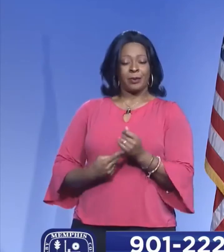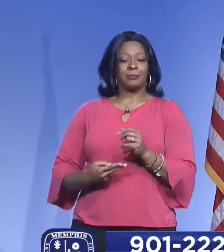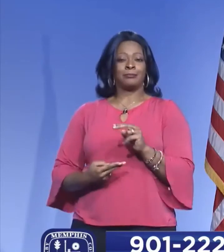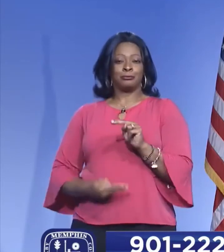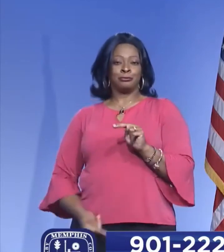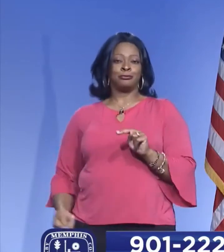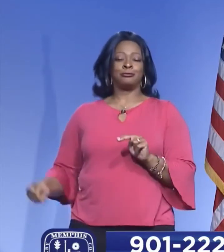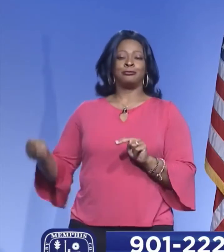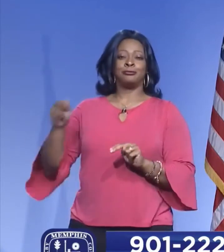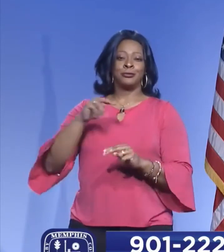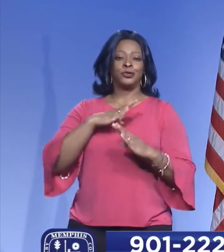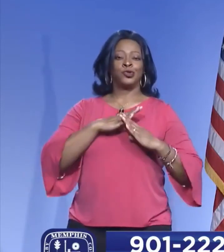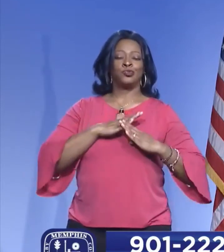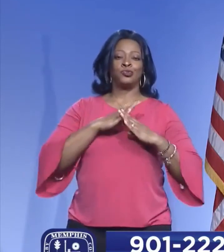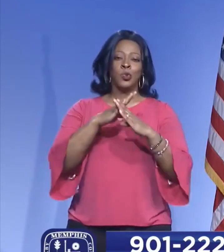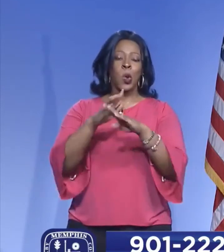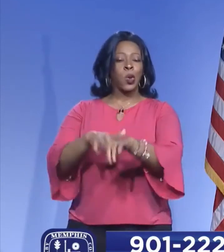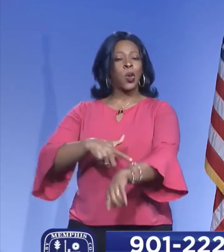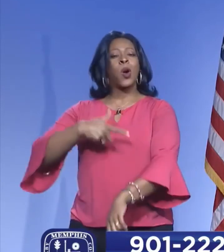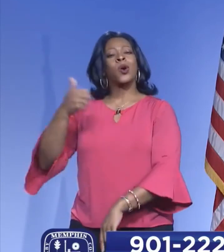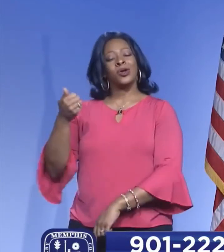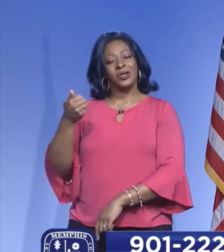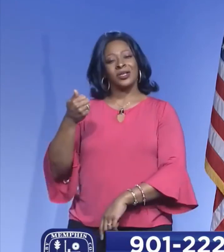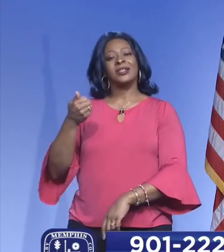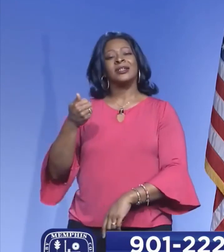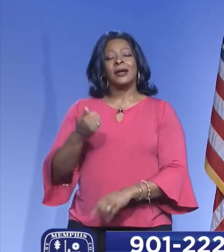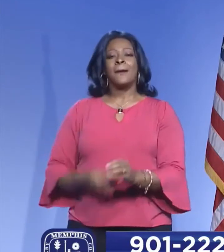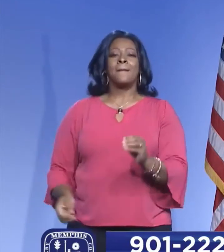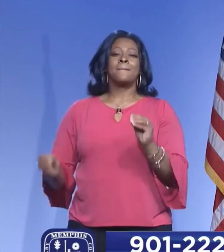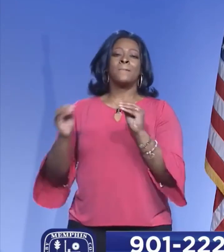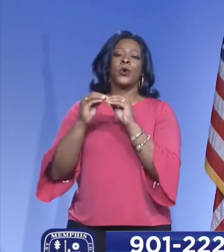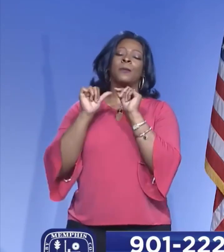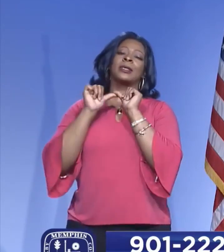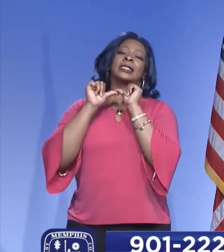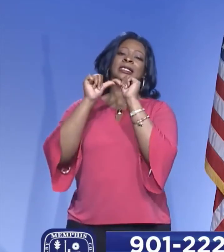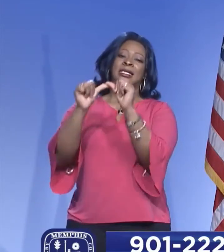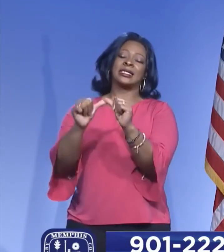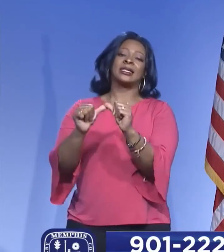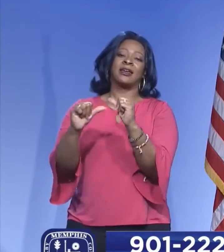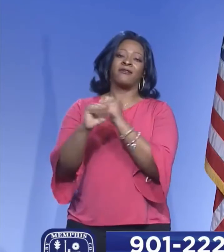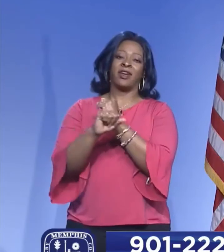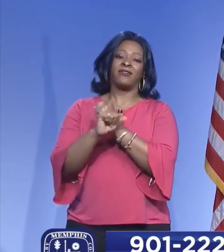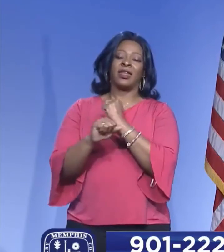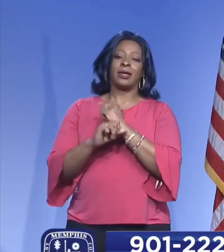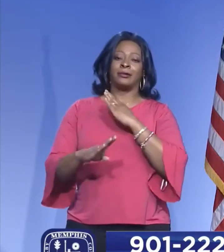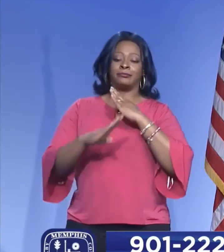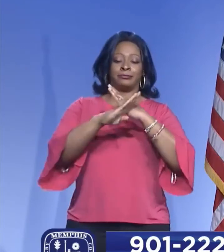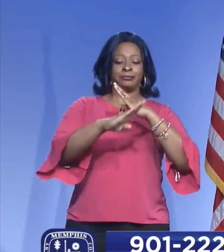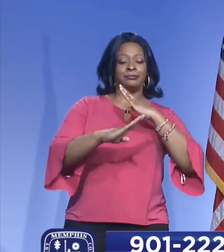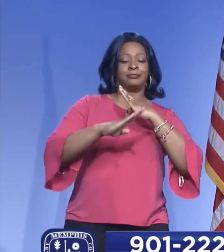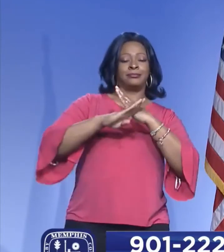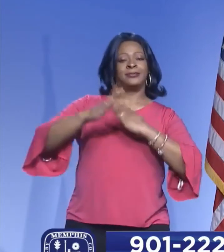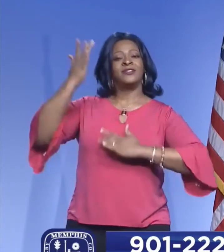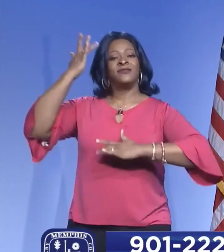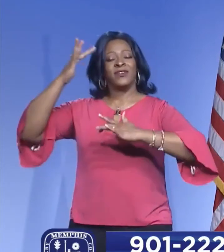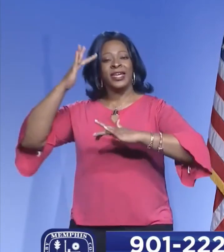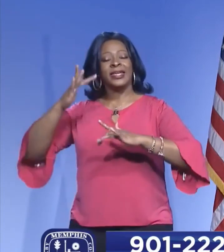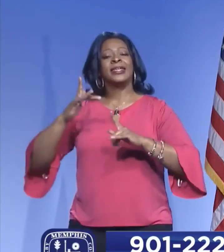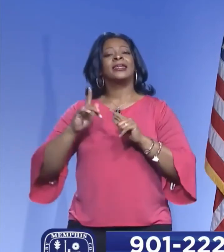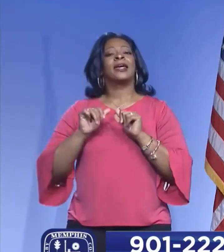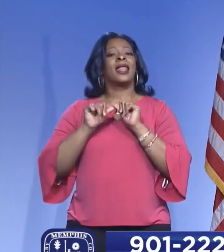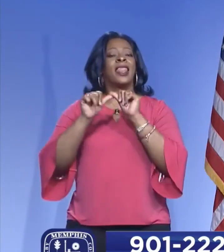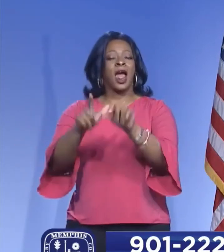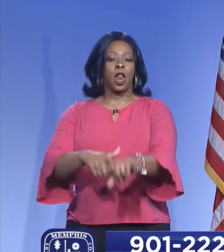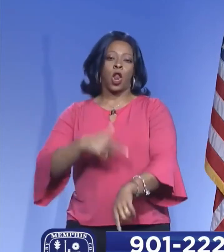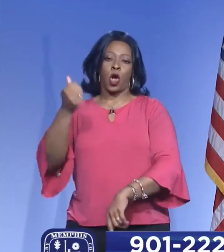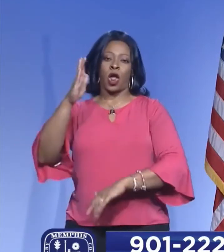of immune response, and that it is a more persistent level of immune response. In other words, it's expected to last even